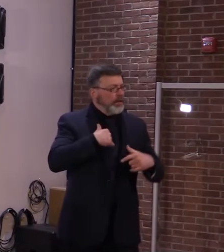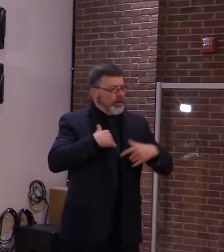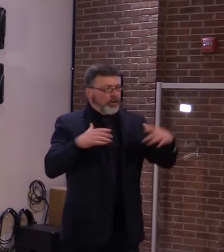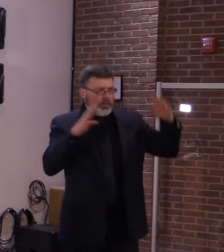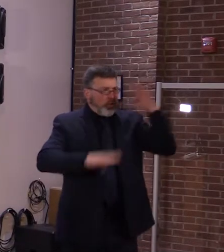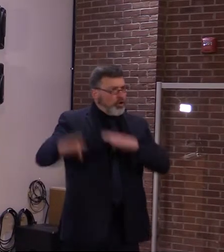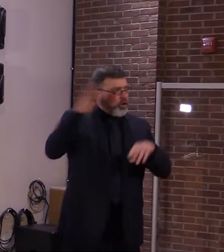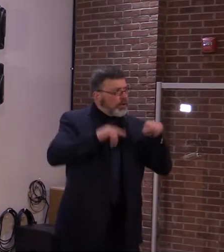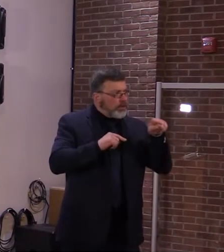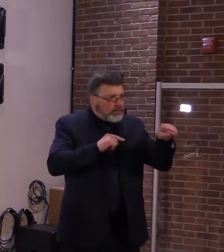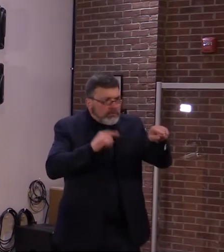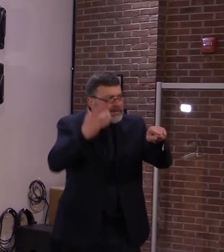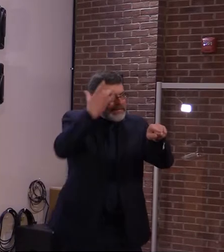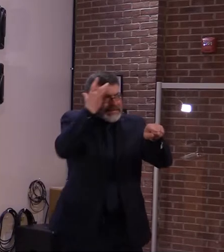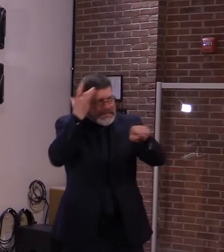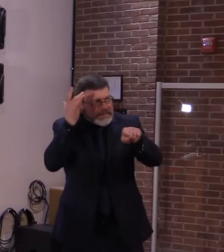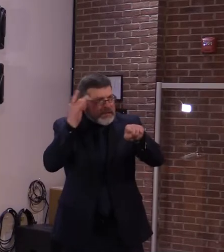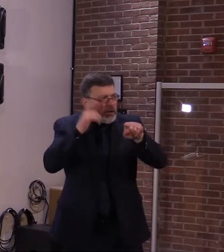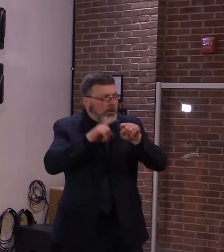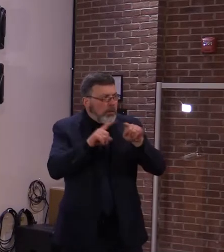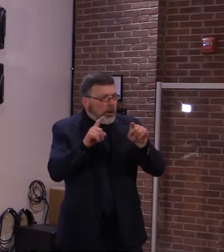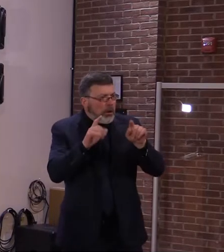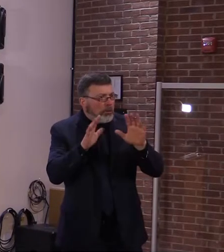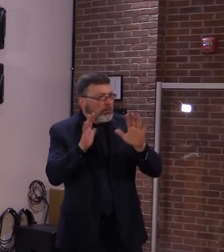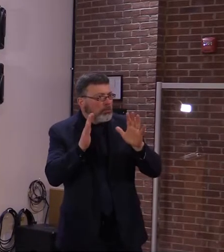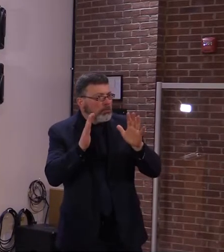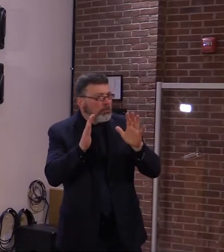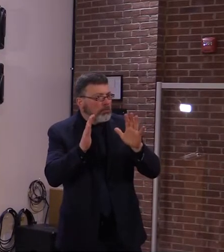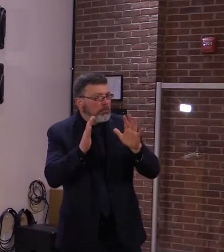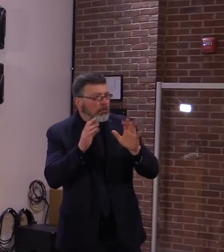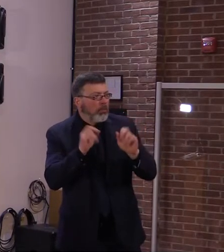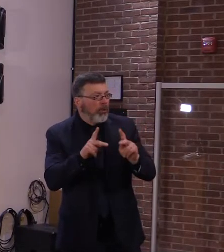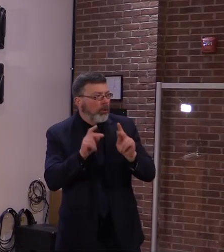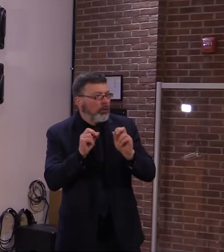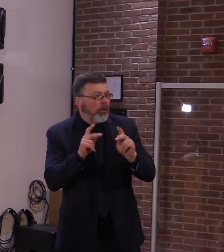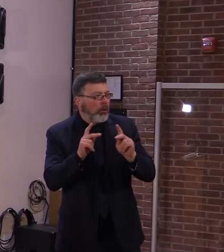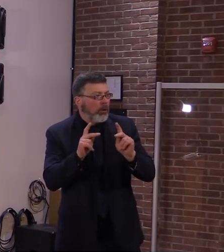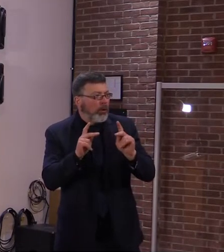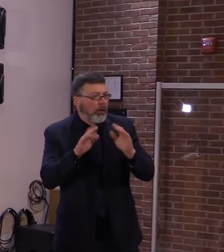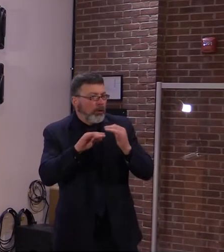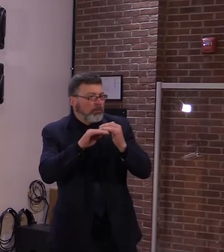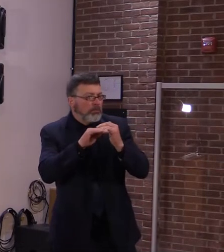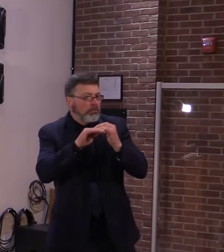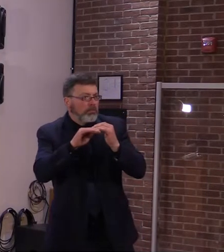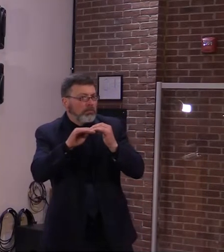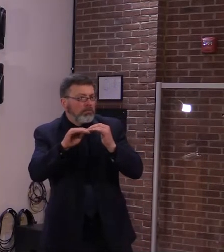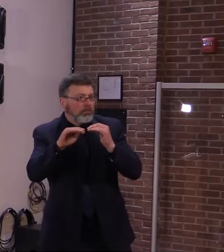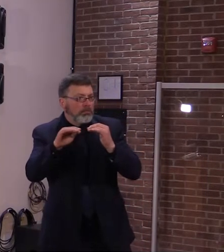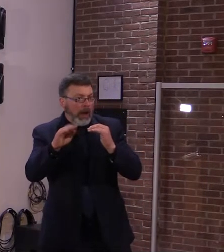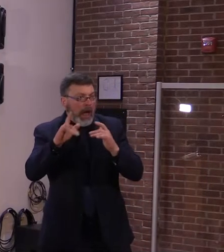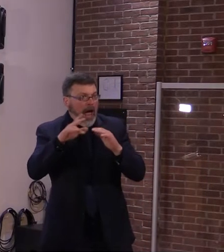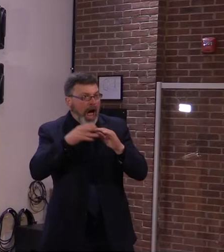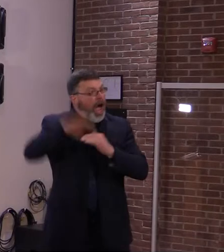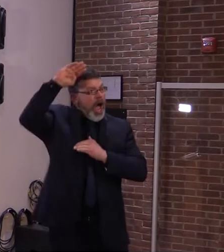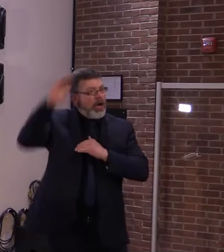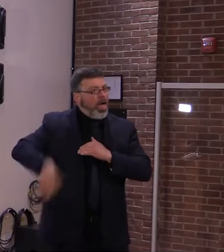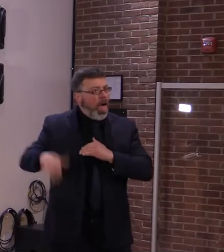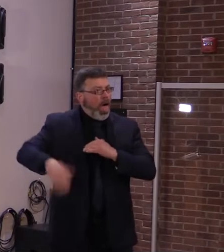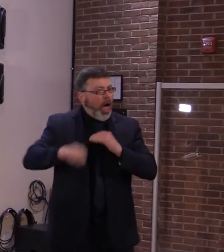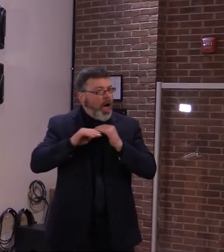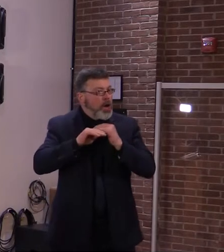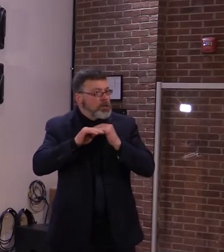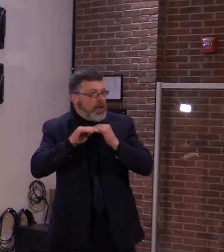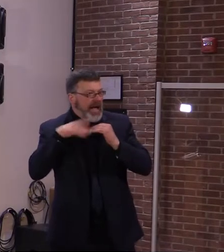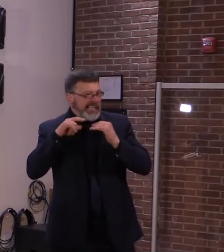better overall trajectory at this time. We continue to see two powerful forces at play in our